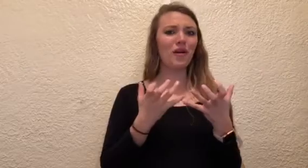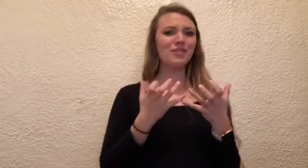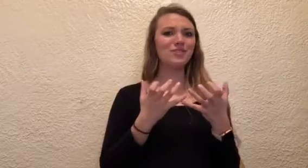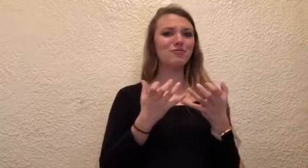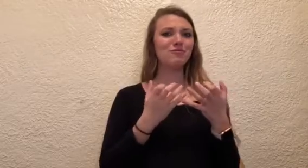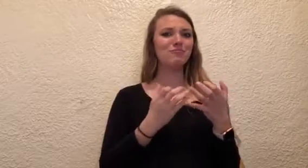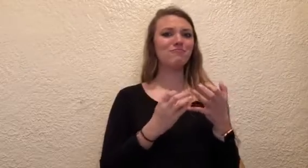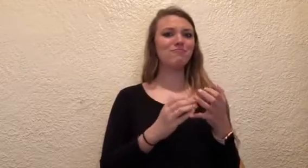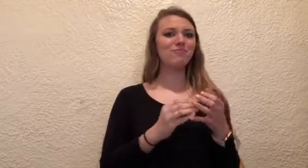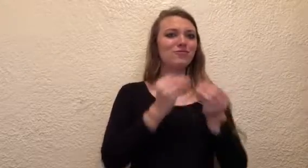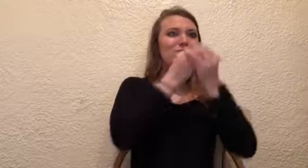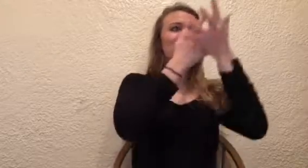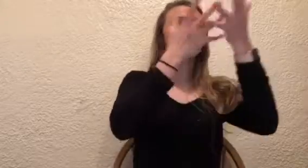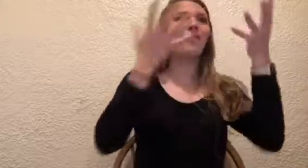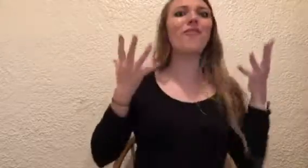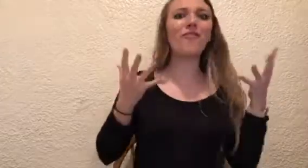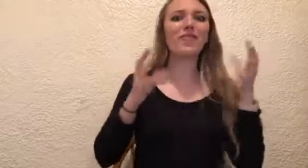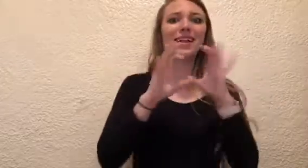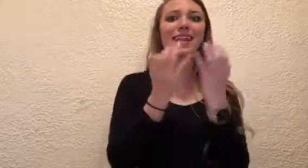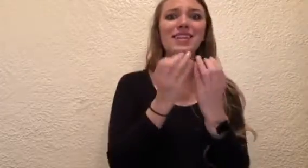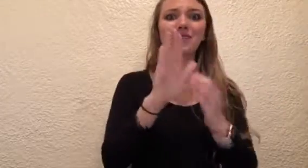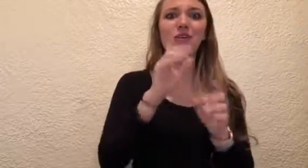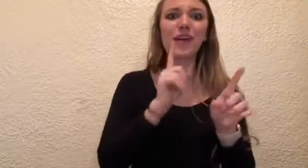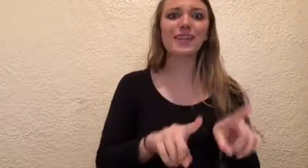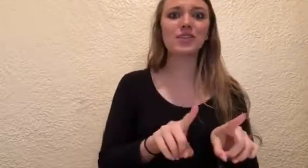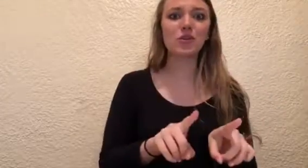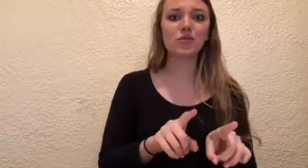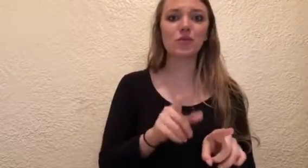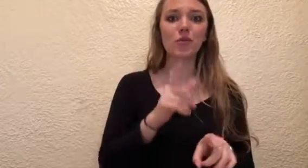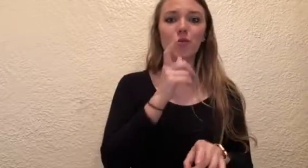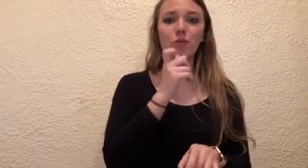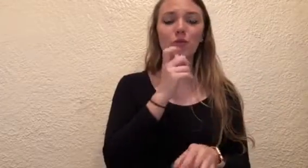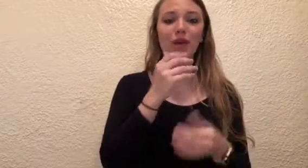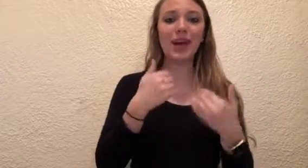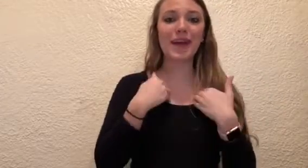2? Who has it down and would like to share their